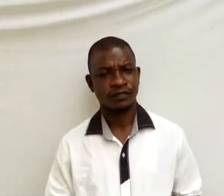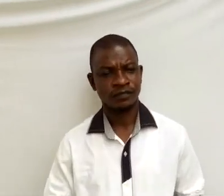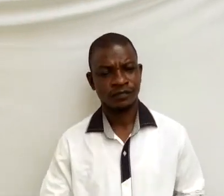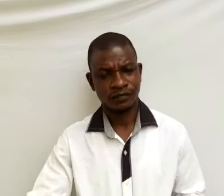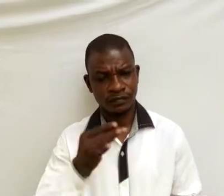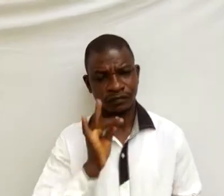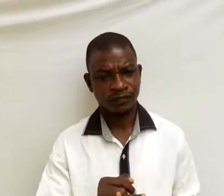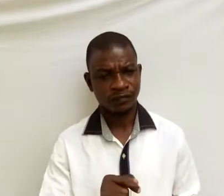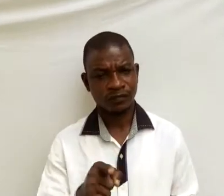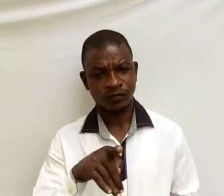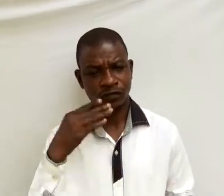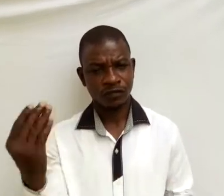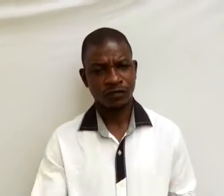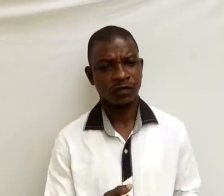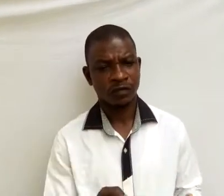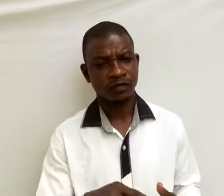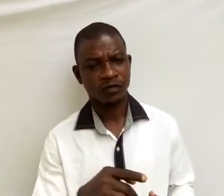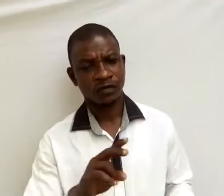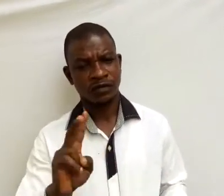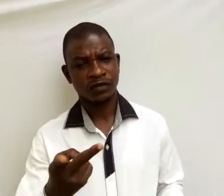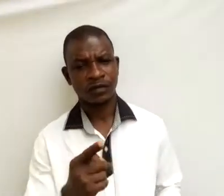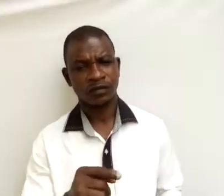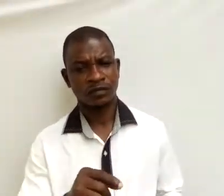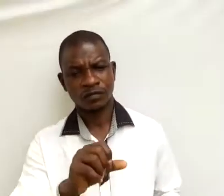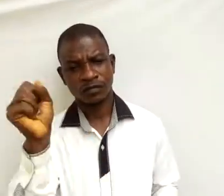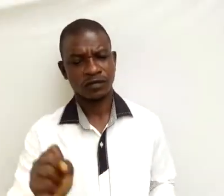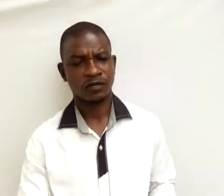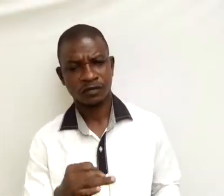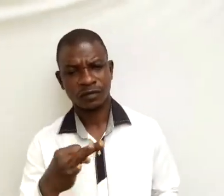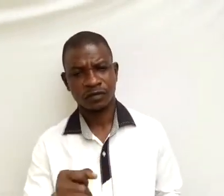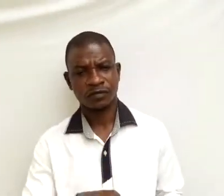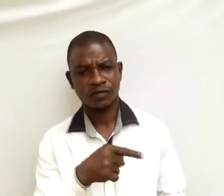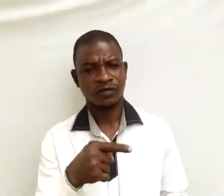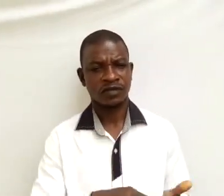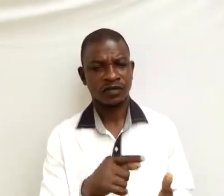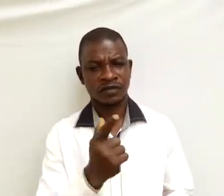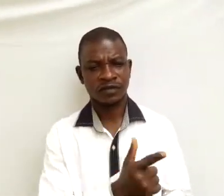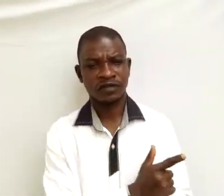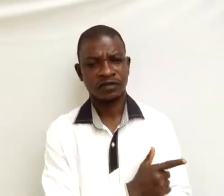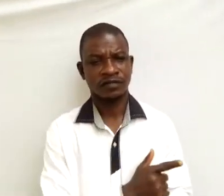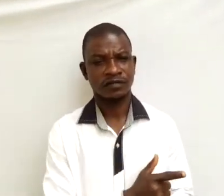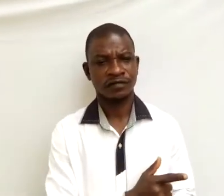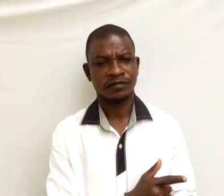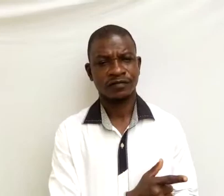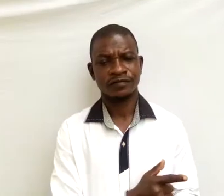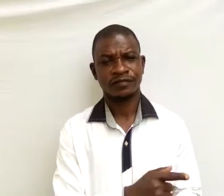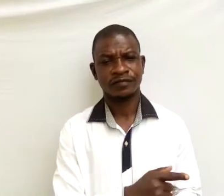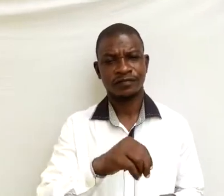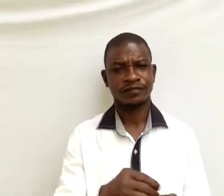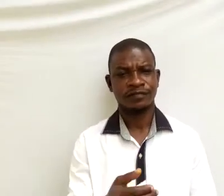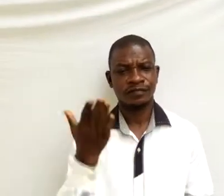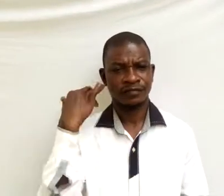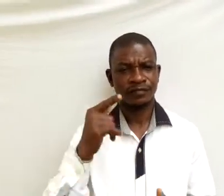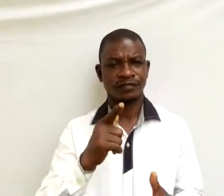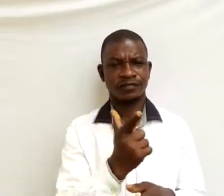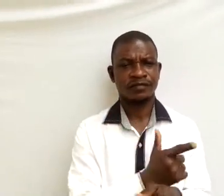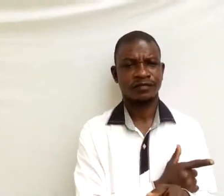Students, you are welcome to the second segment of this lesson. In the previous lesson, I